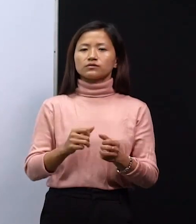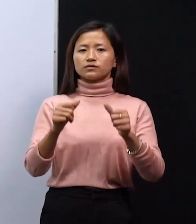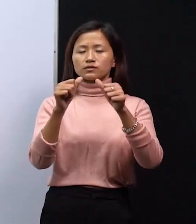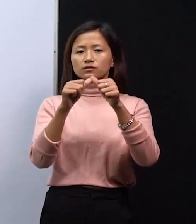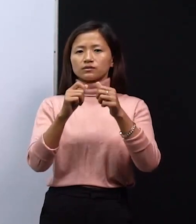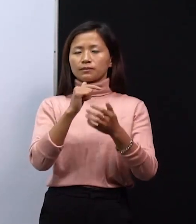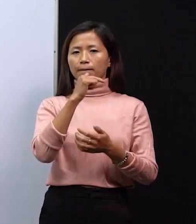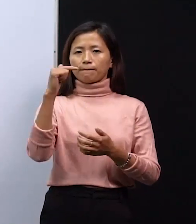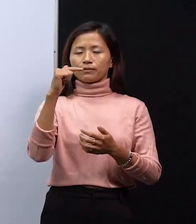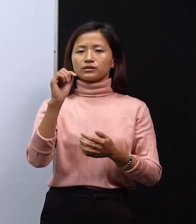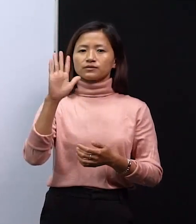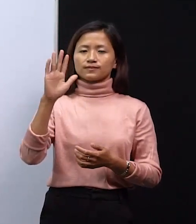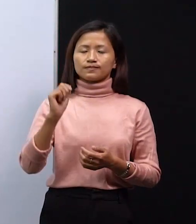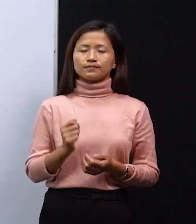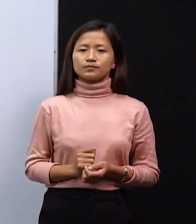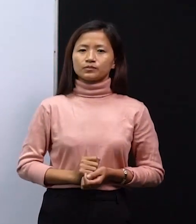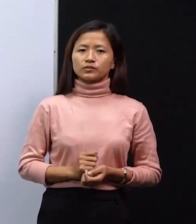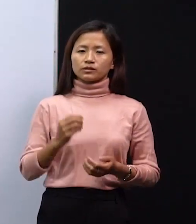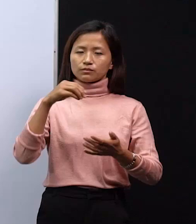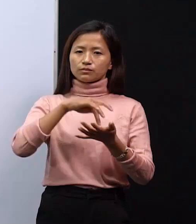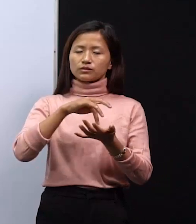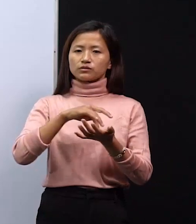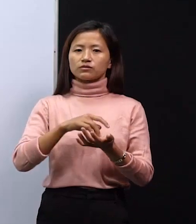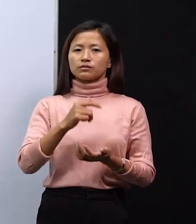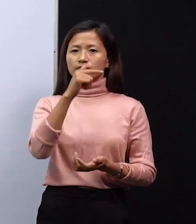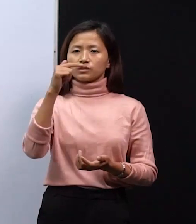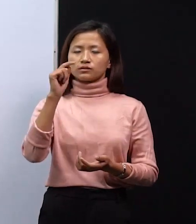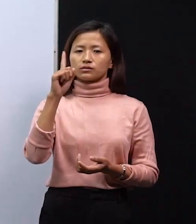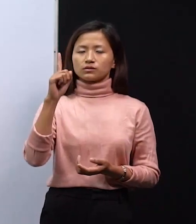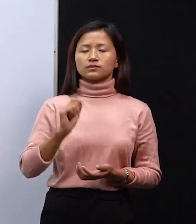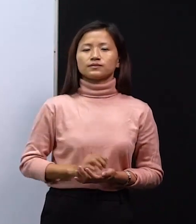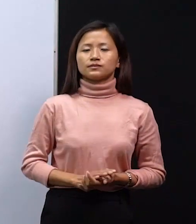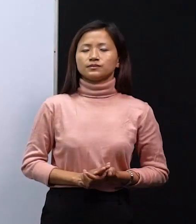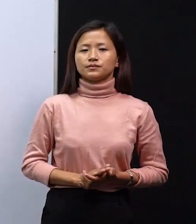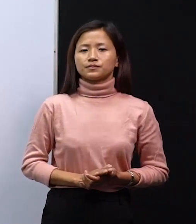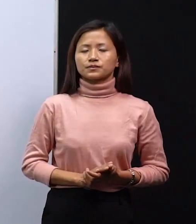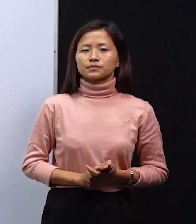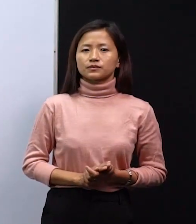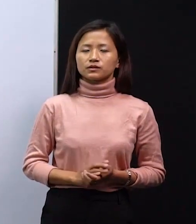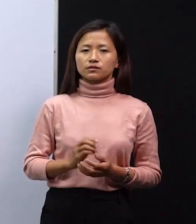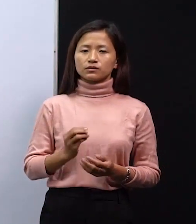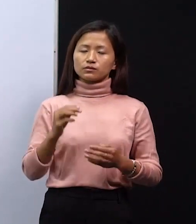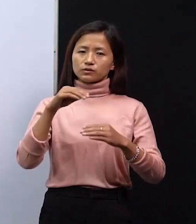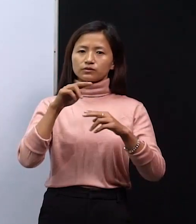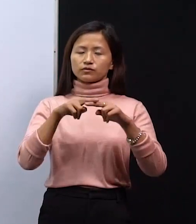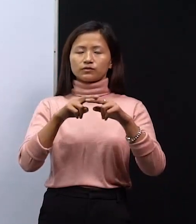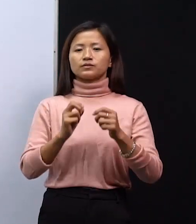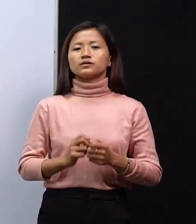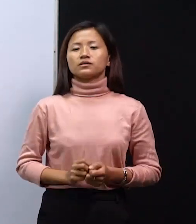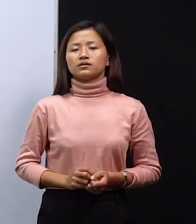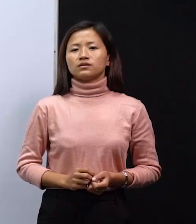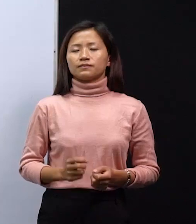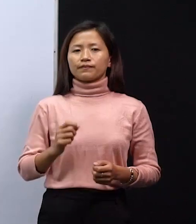5. In place of b, you're going to write minus 1. All right. So let's put it in the formula.